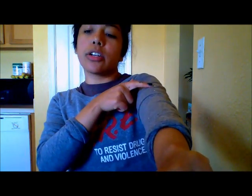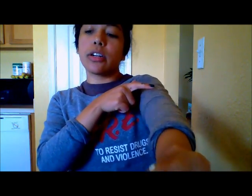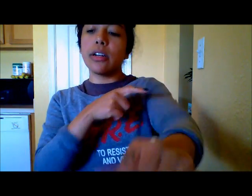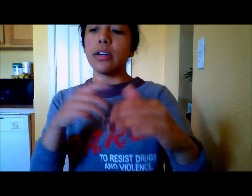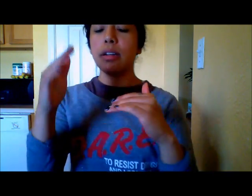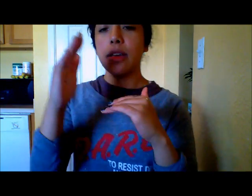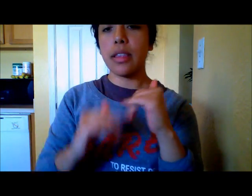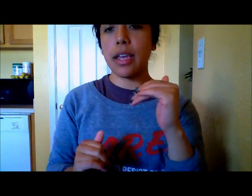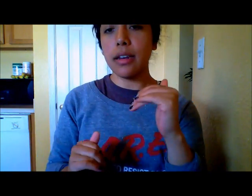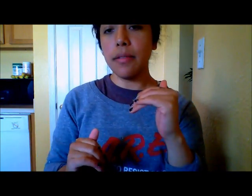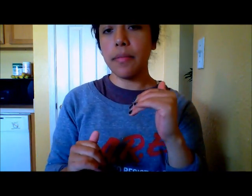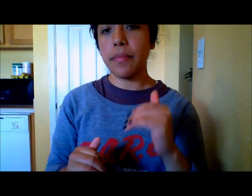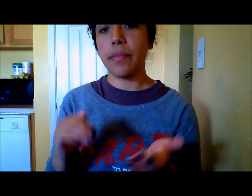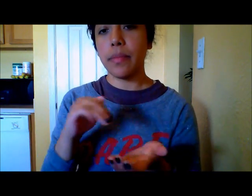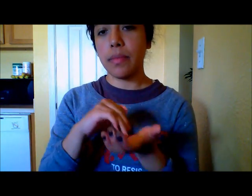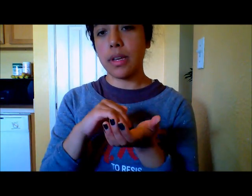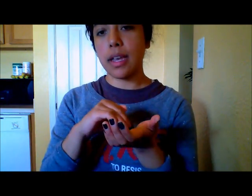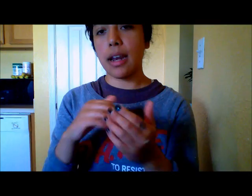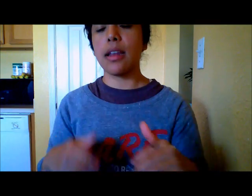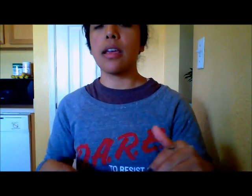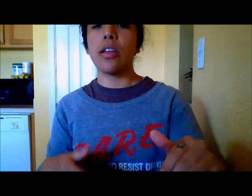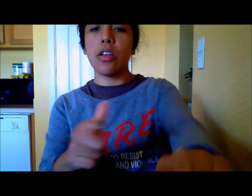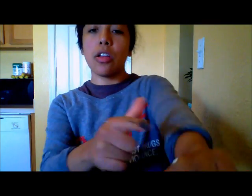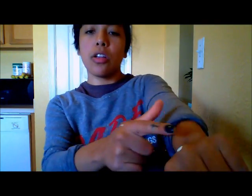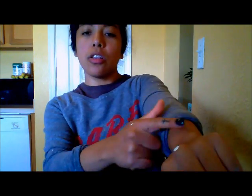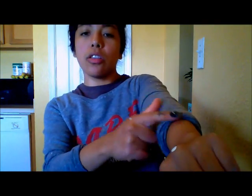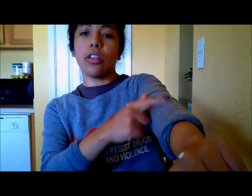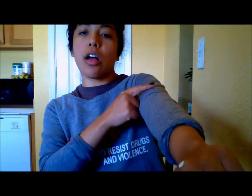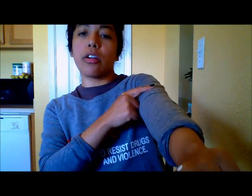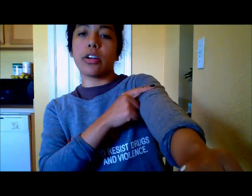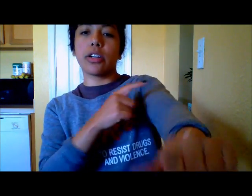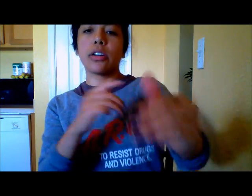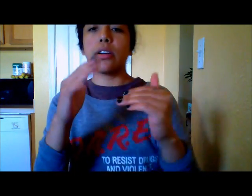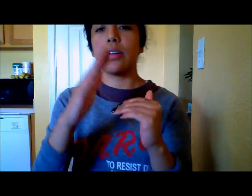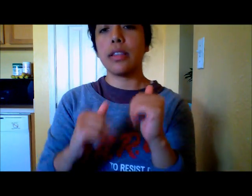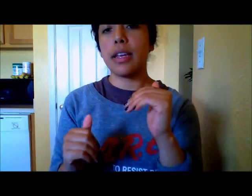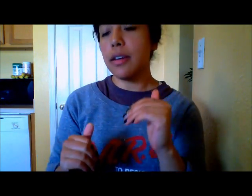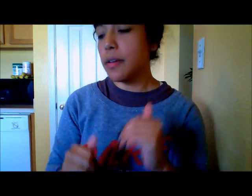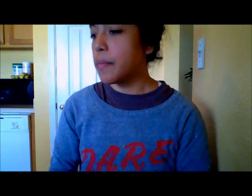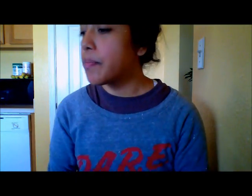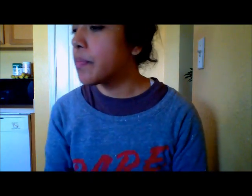longer than, again, longer than,